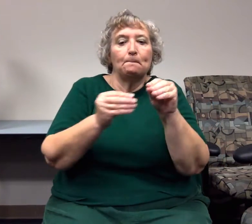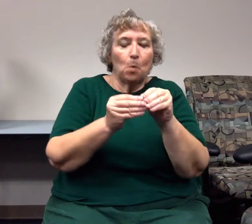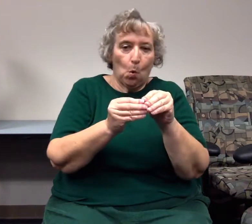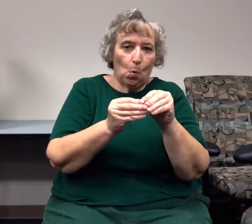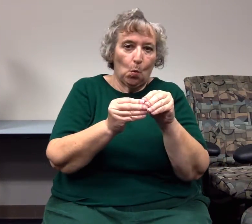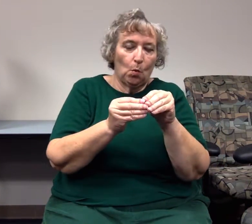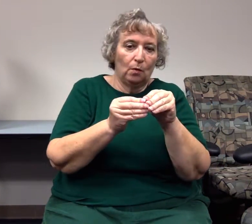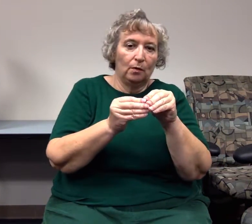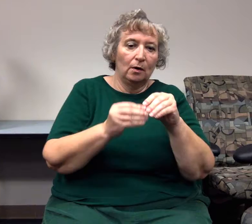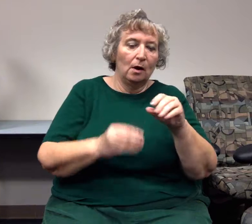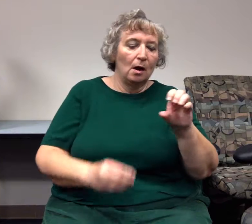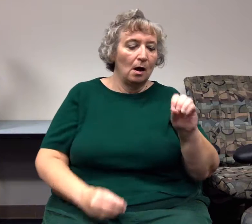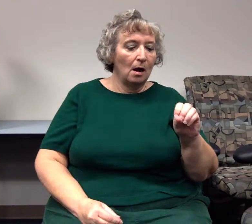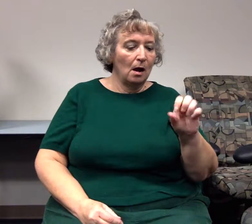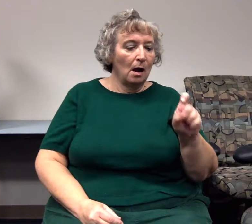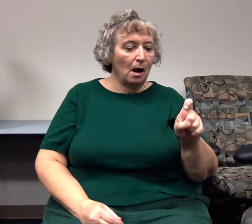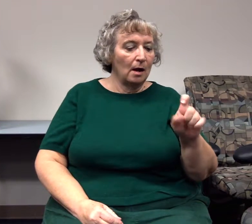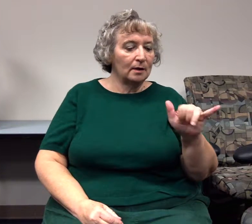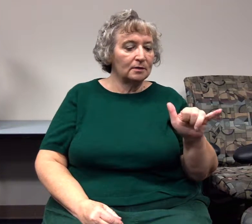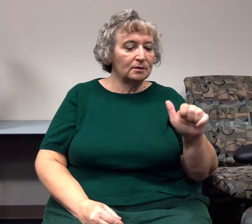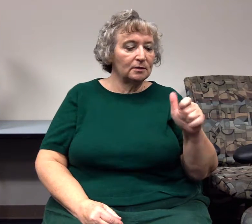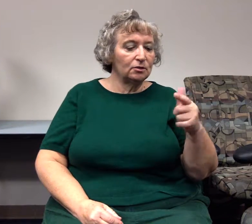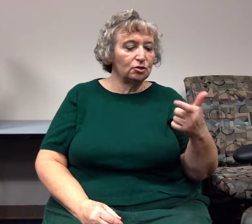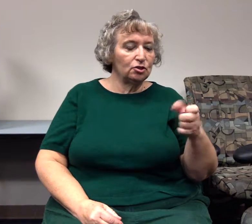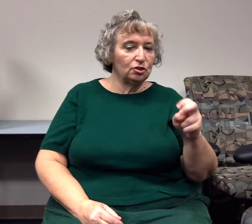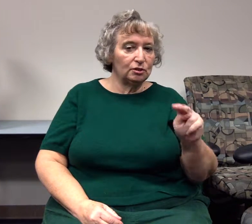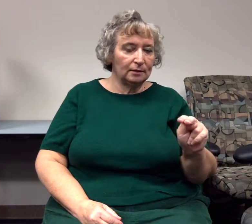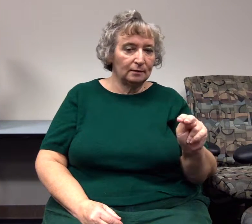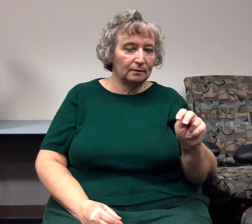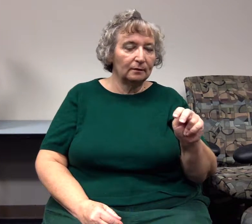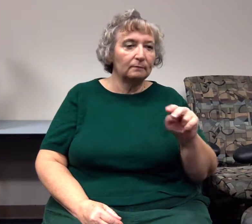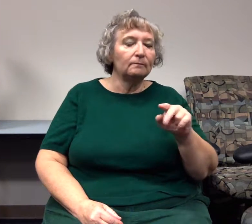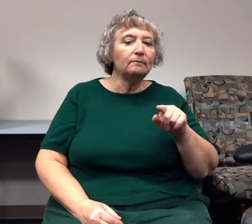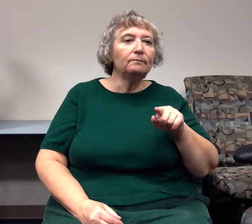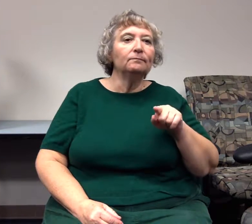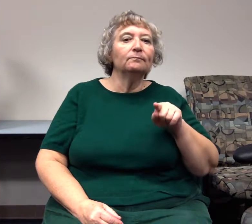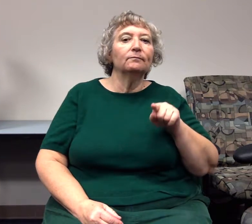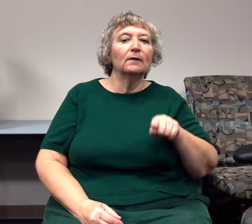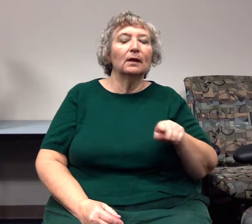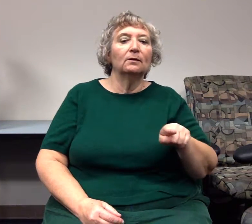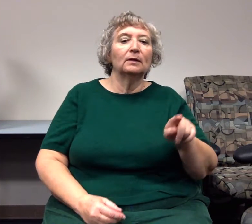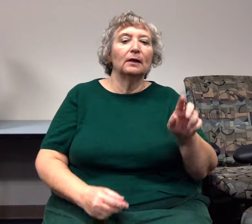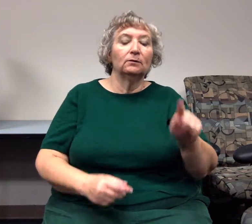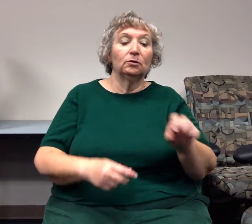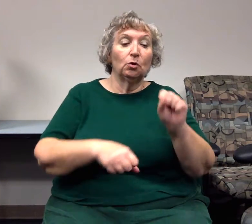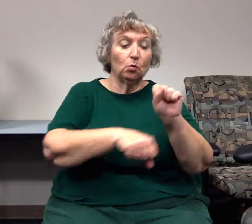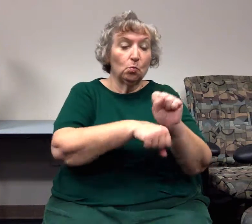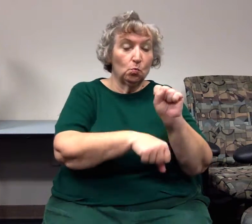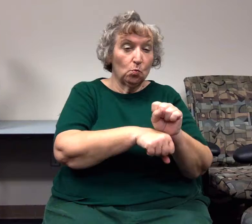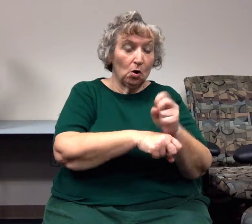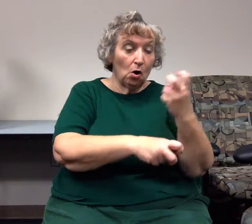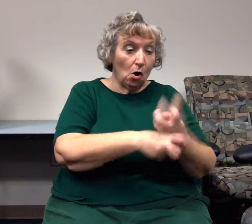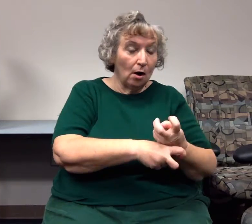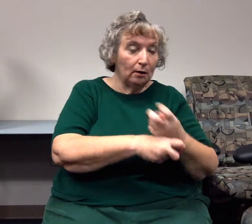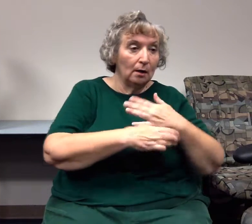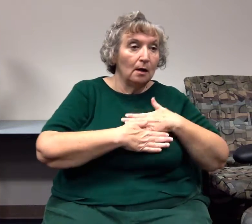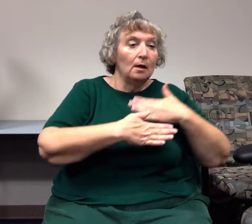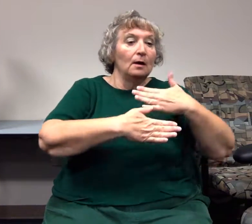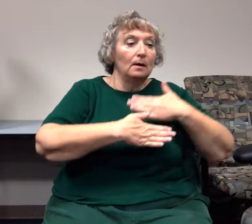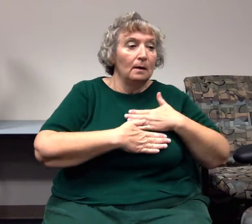your muscles are resting, they need less oxygen. But just as you're working harder, you're breathing in, you're carrying more oxygen